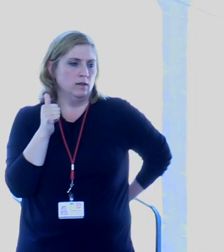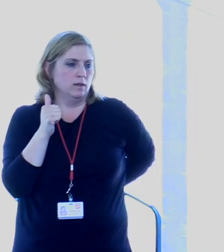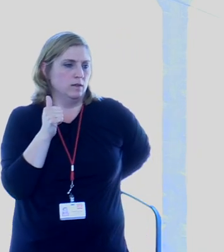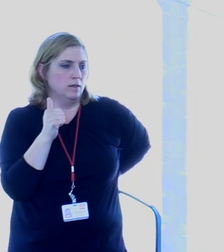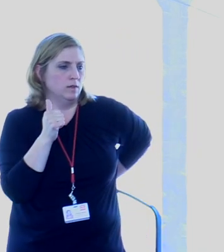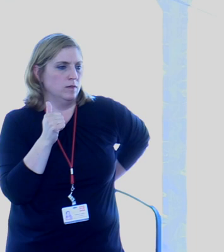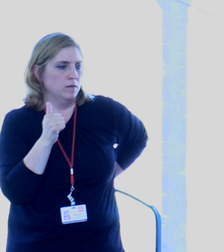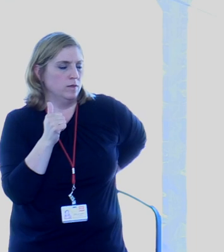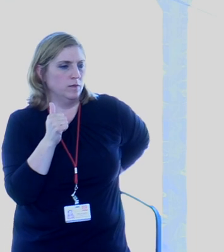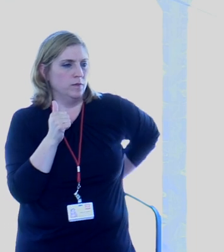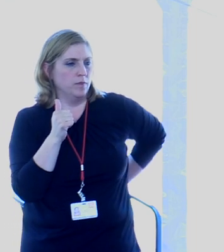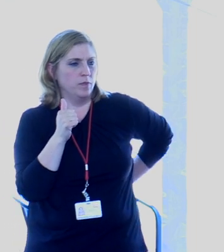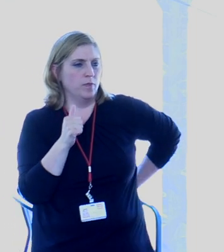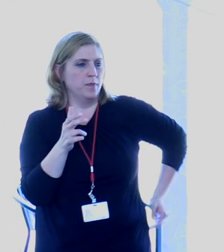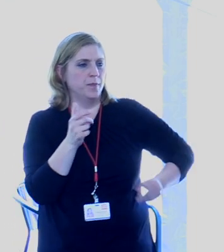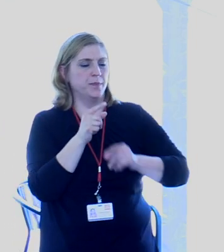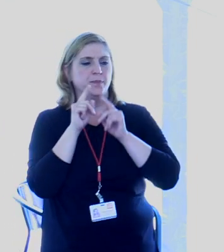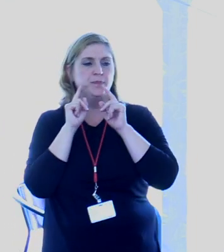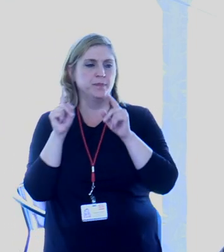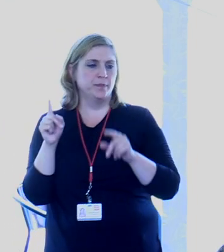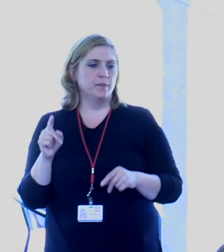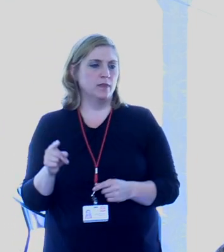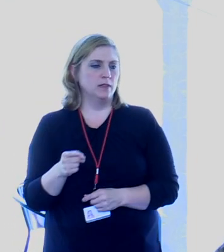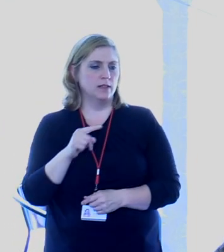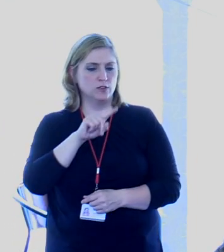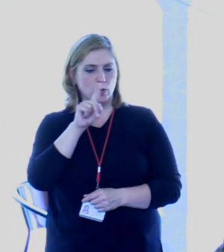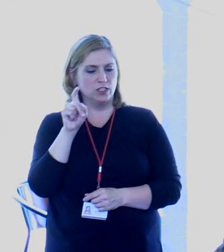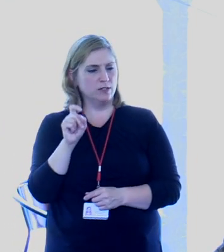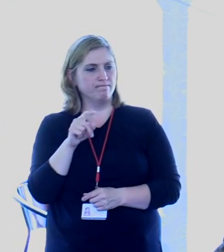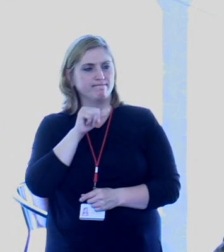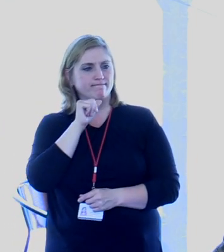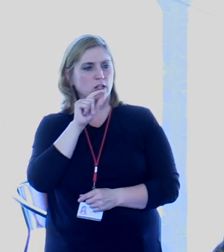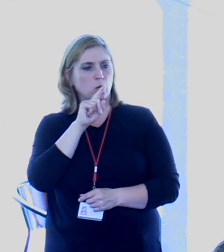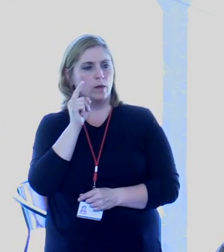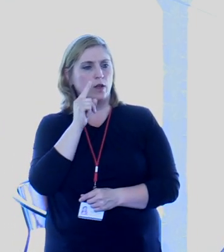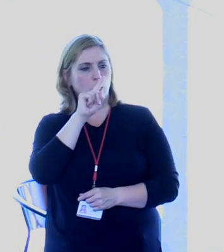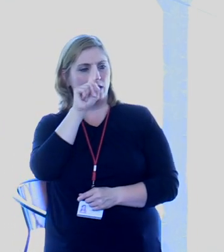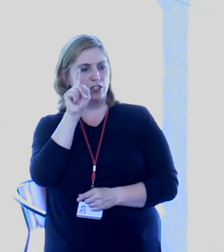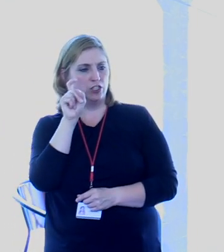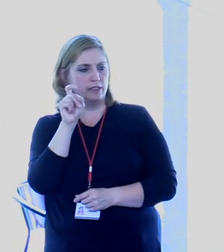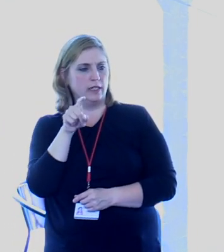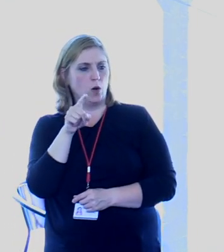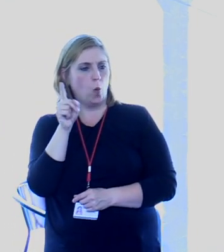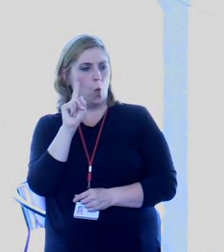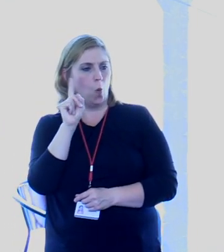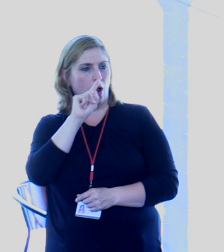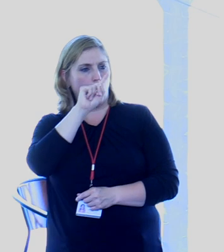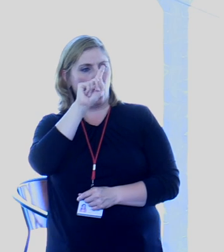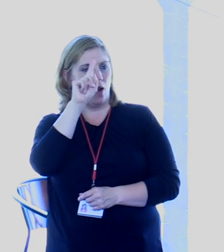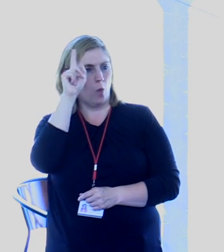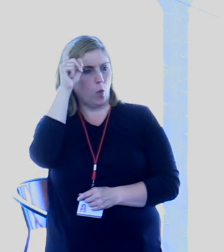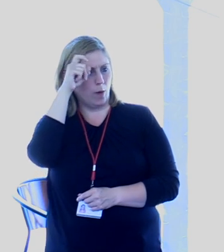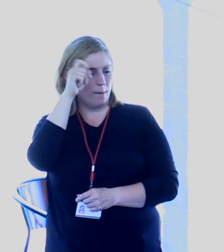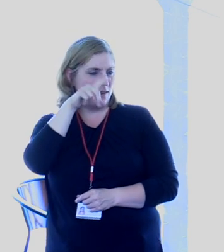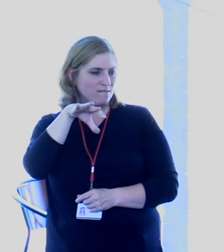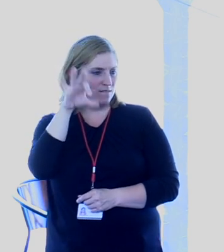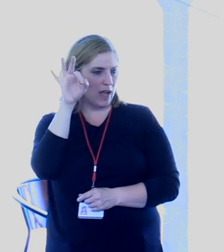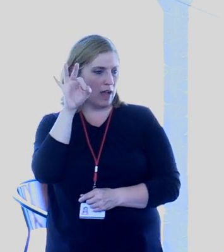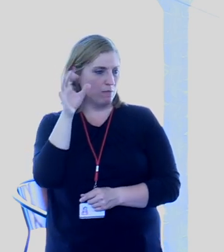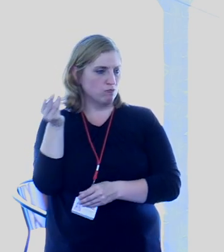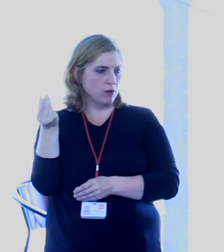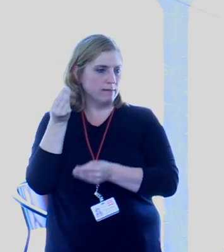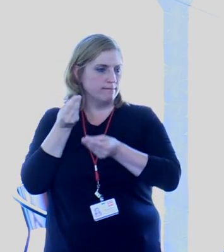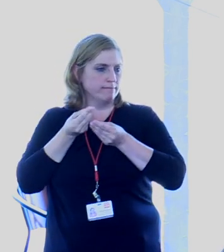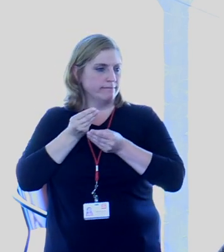And here we get an answer to this question. It's not just a question that's posed, where is wisdom to be found? We're given